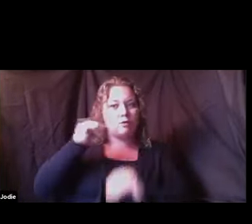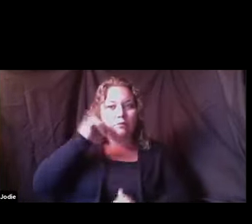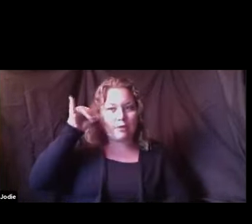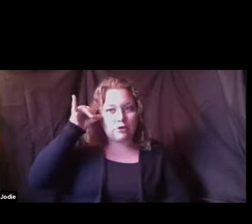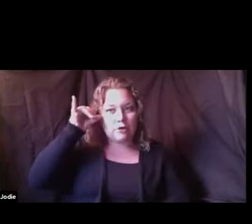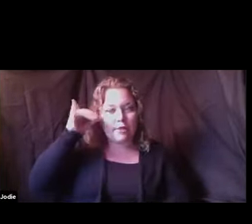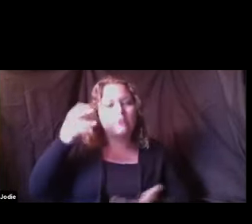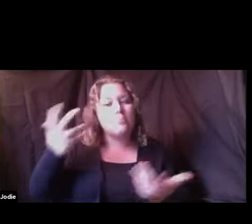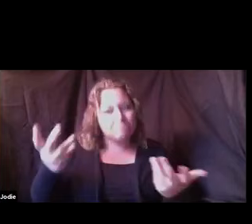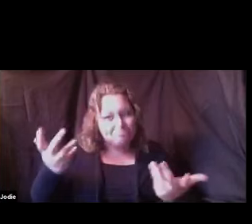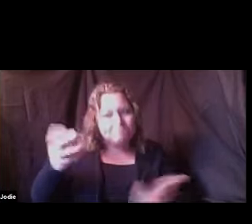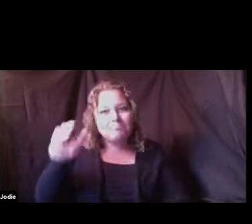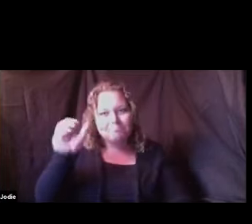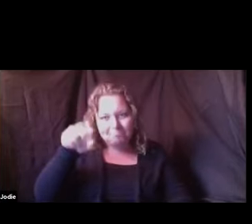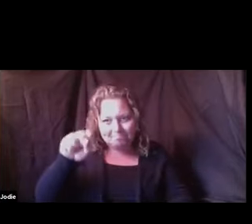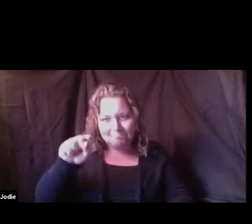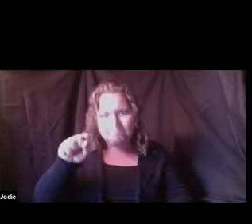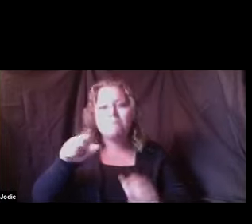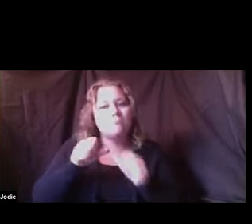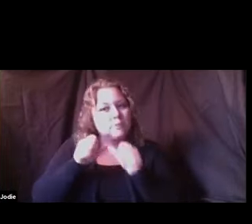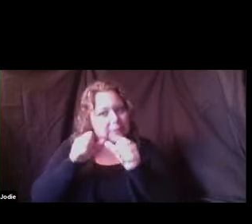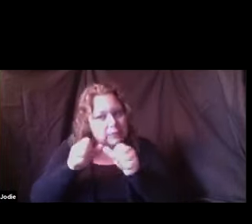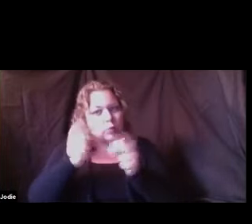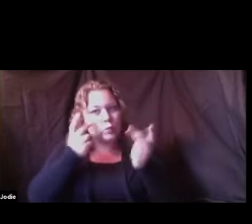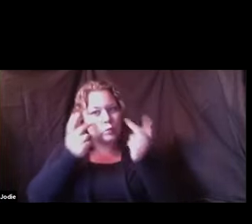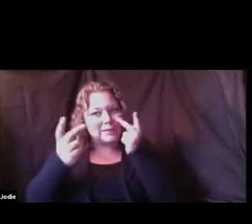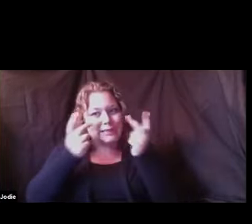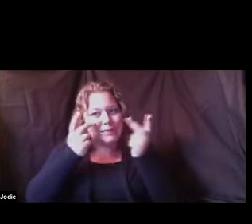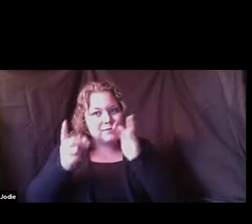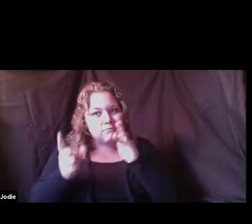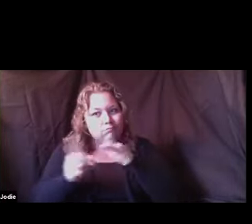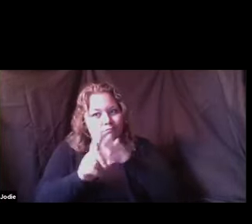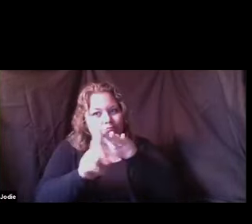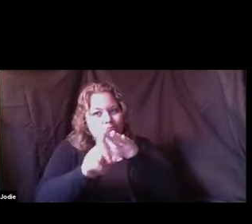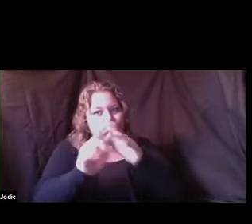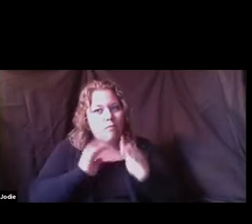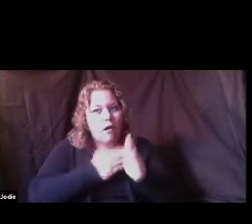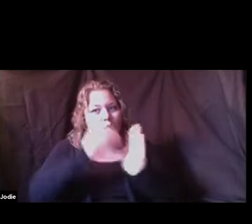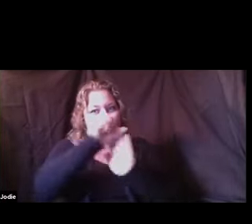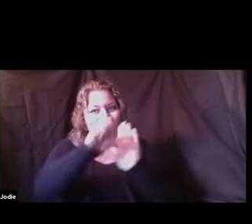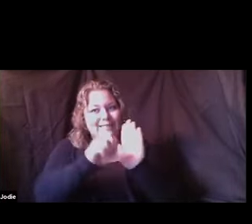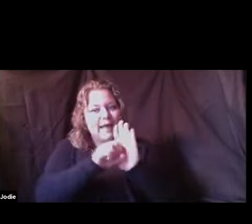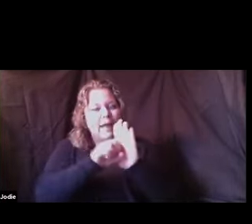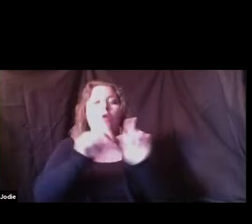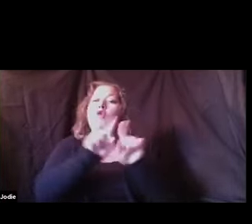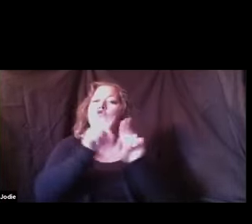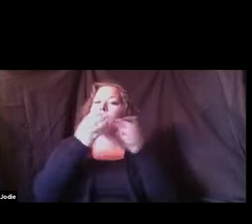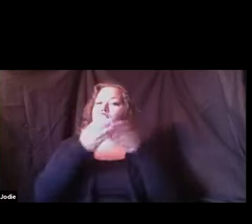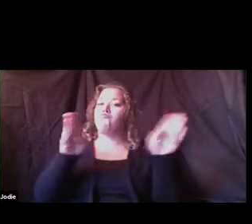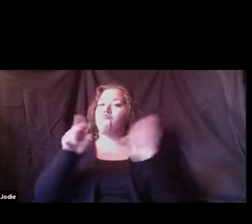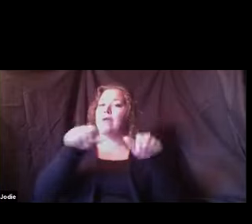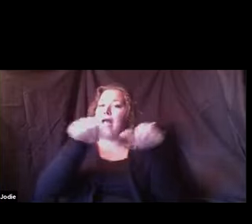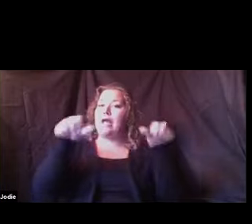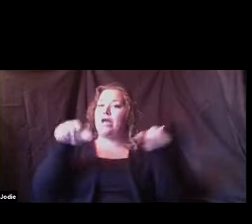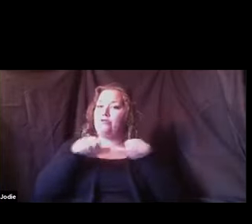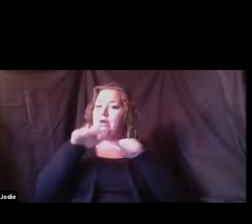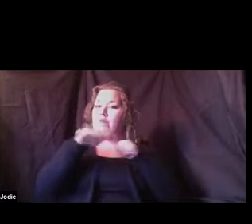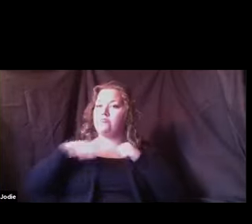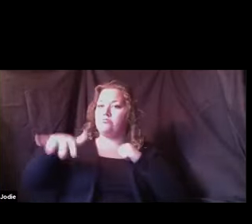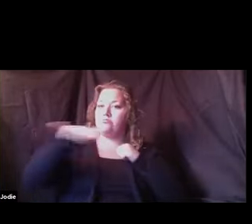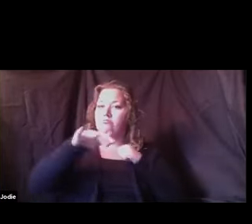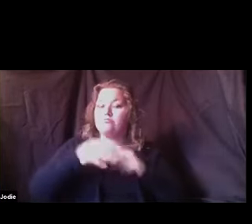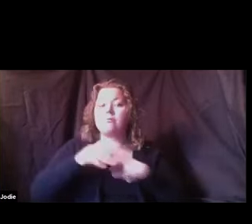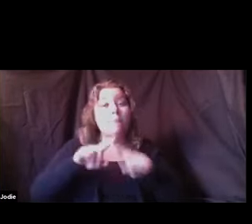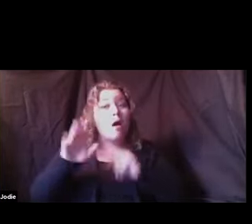see COVID-19 across our state and also in our area. So, you know, I do have some good news